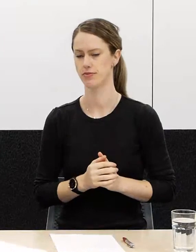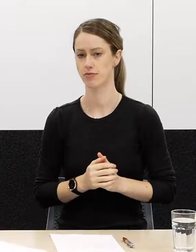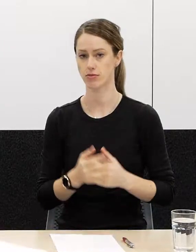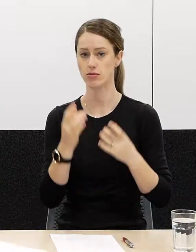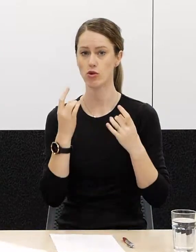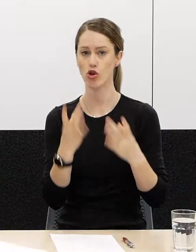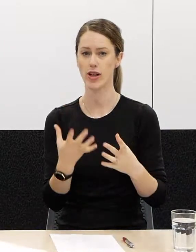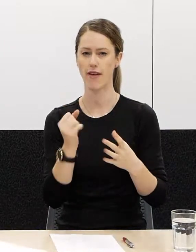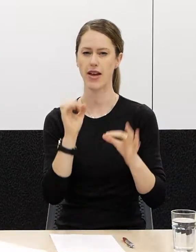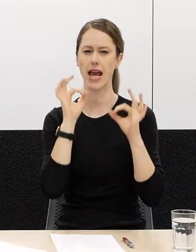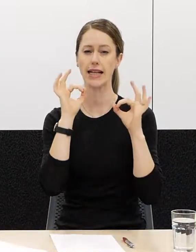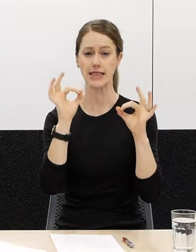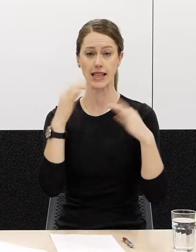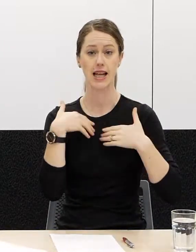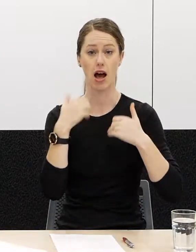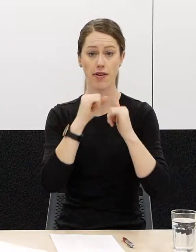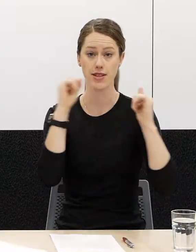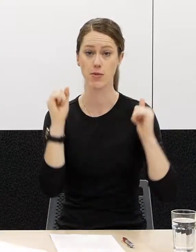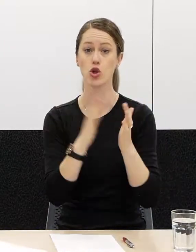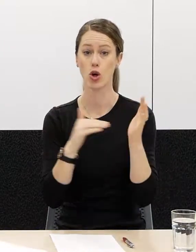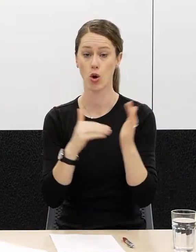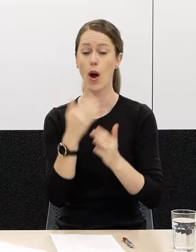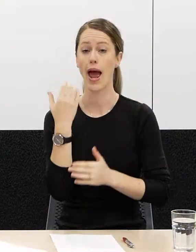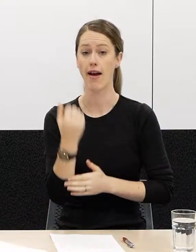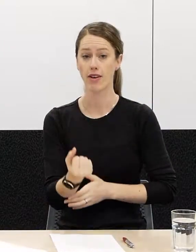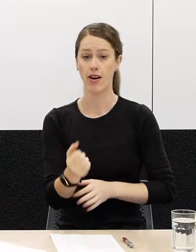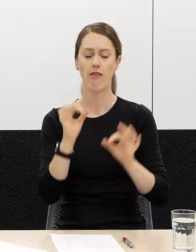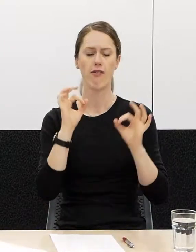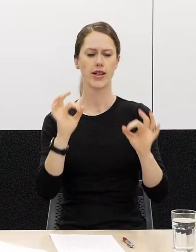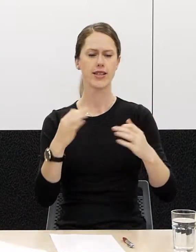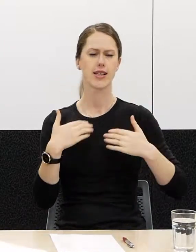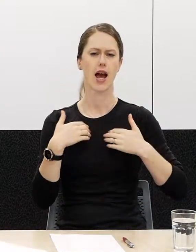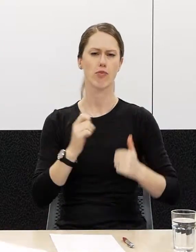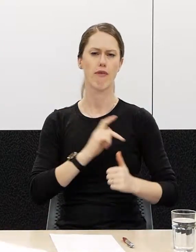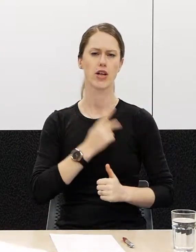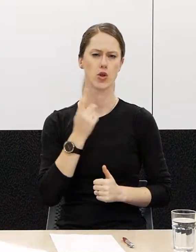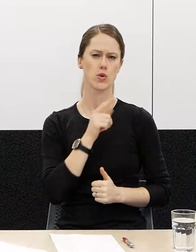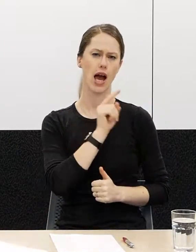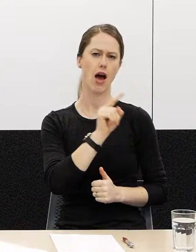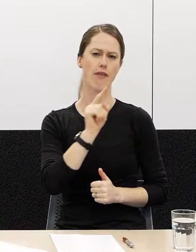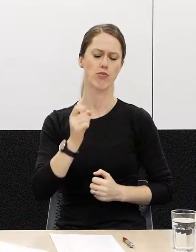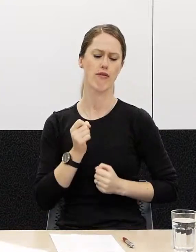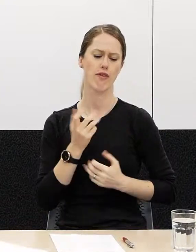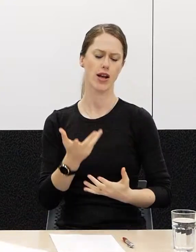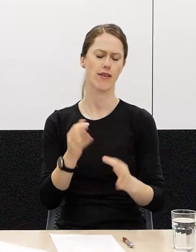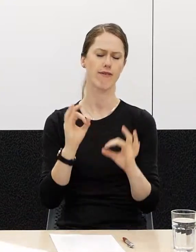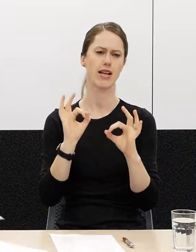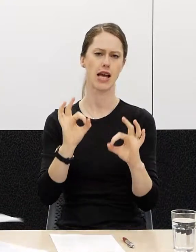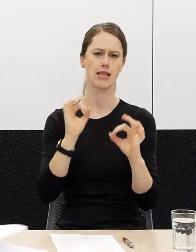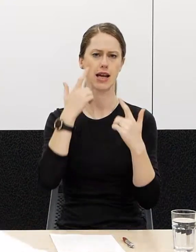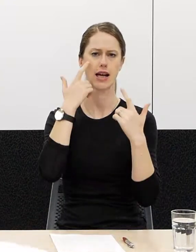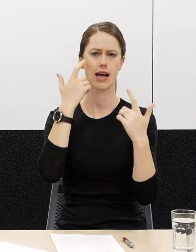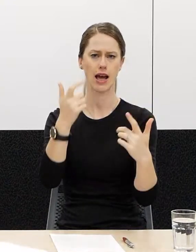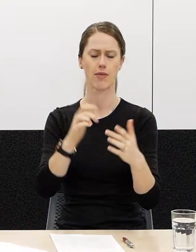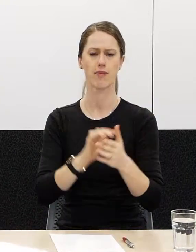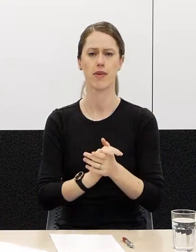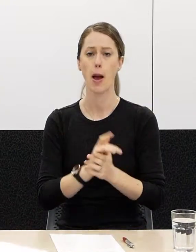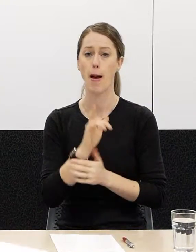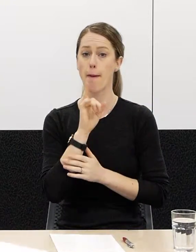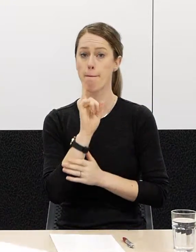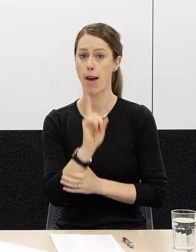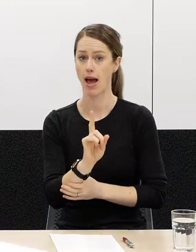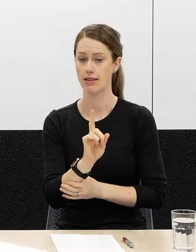have an excellent health system in New Zealand with fantastic health professionals providing really brilliant care. But